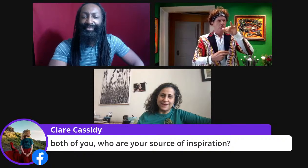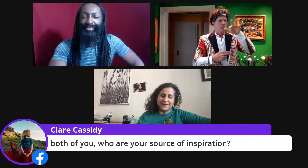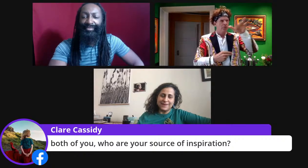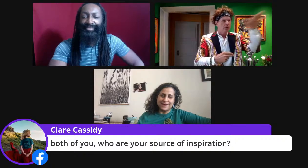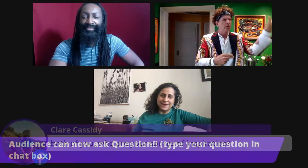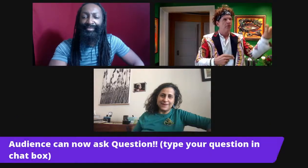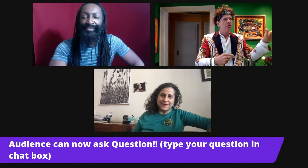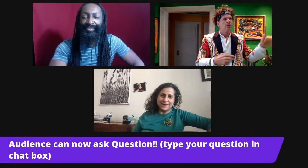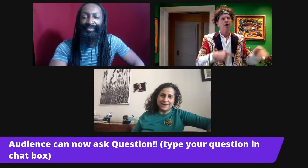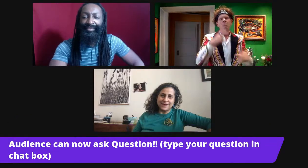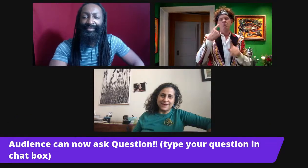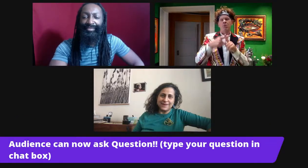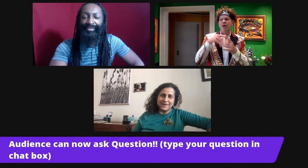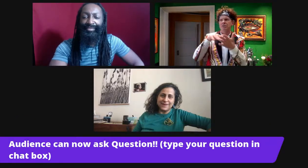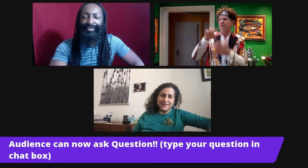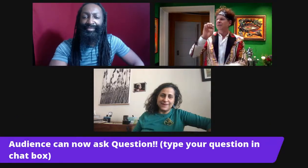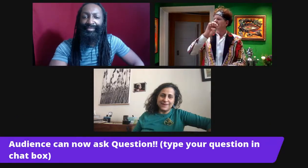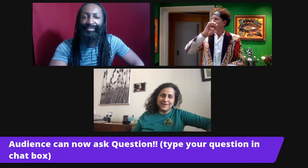You know, I study a lot of Western history.